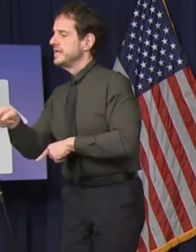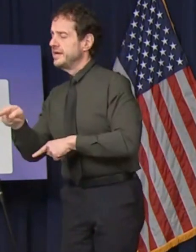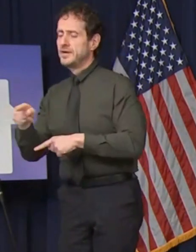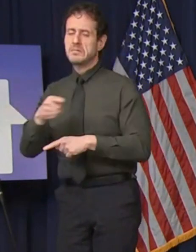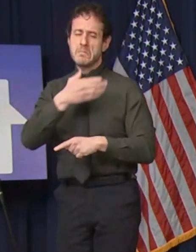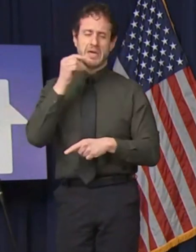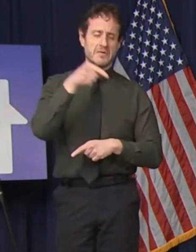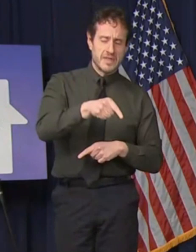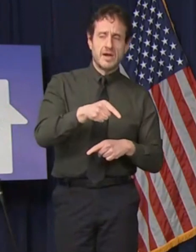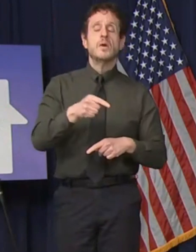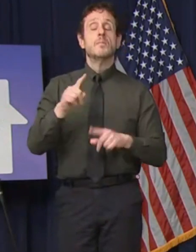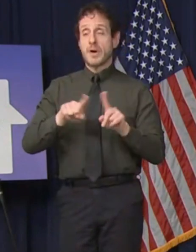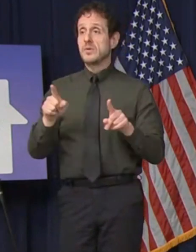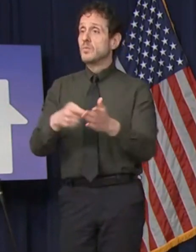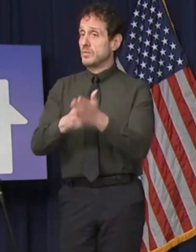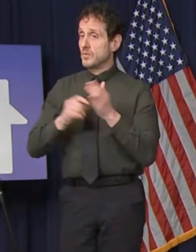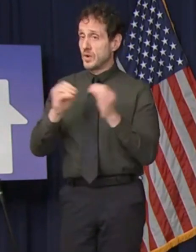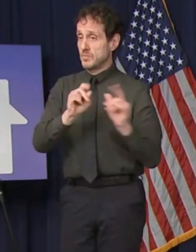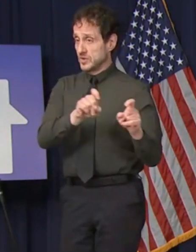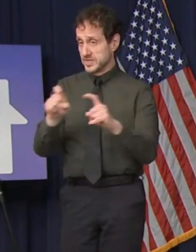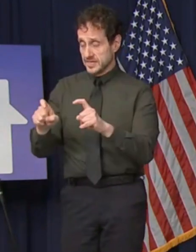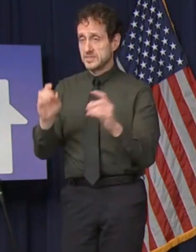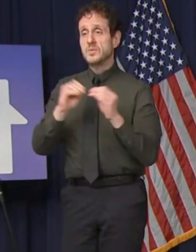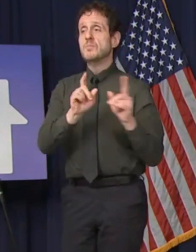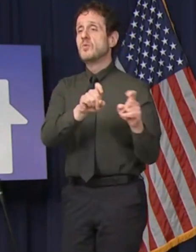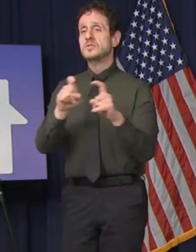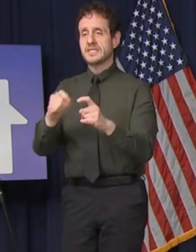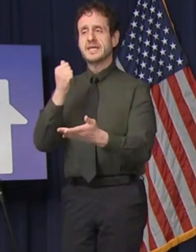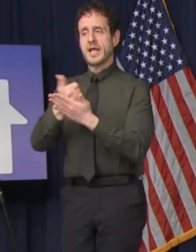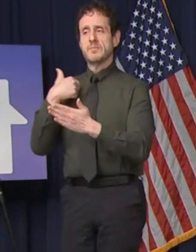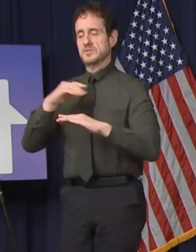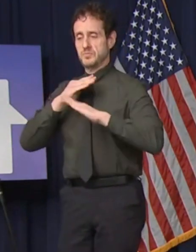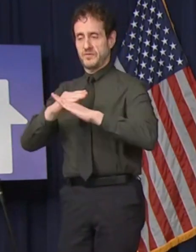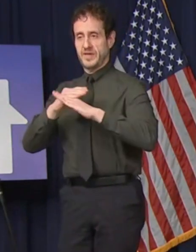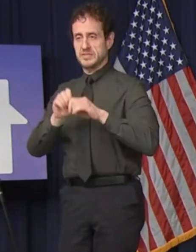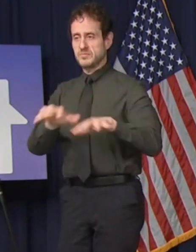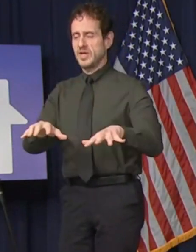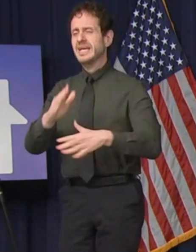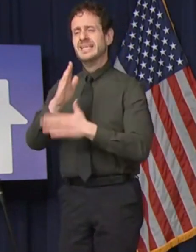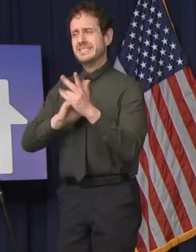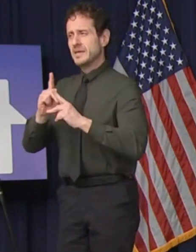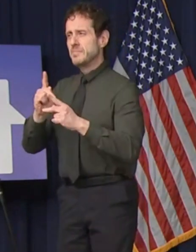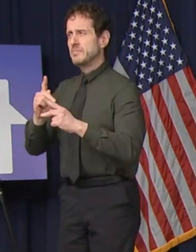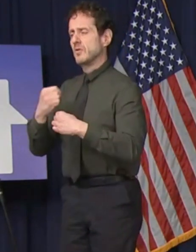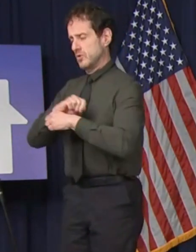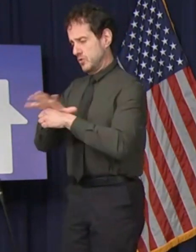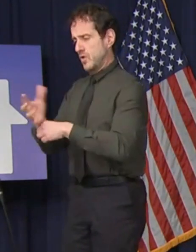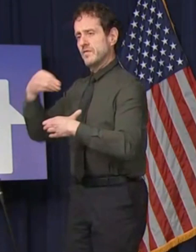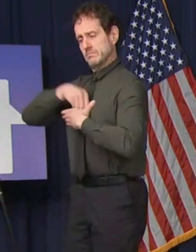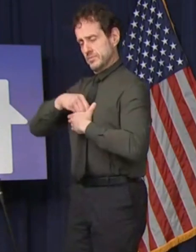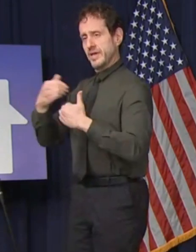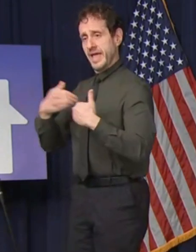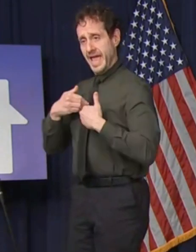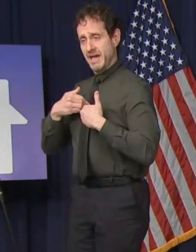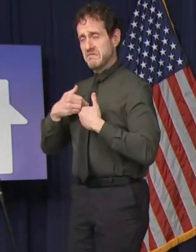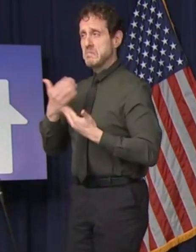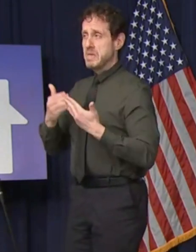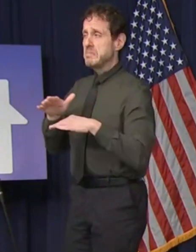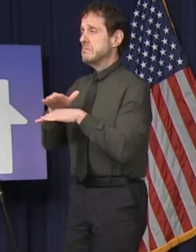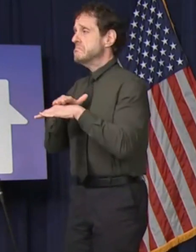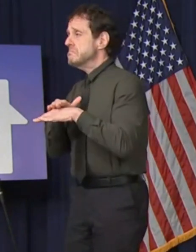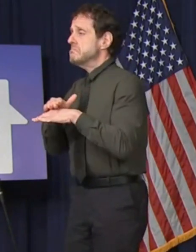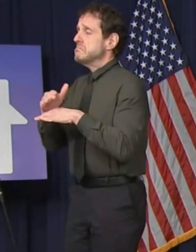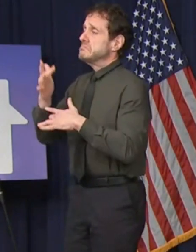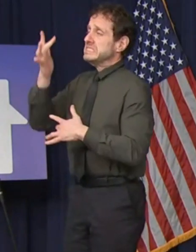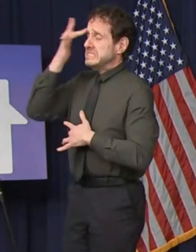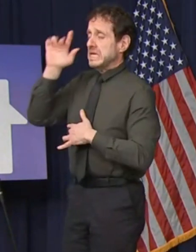Additional testing also helps further spread. Many people have only mild symptoms or even no symptoms, but they can still